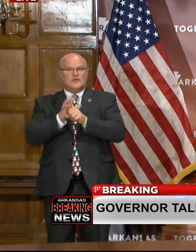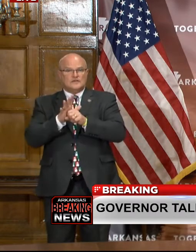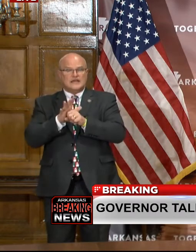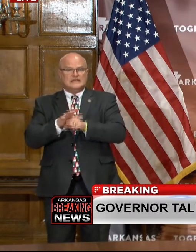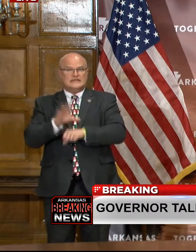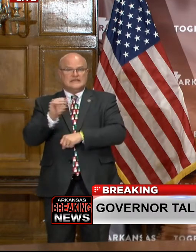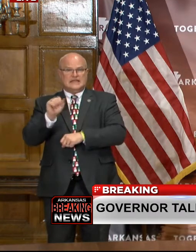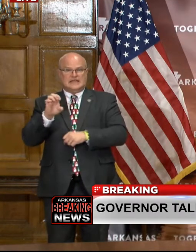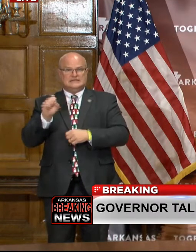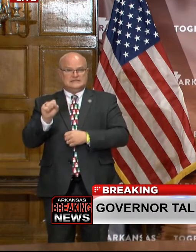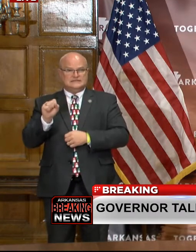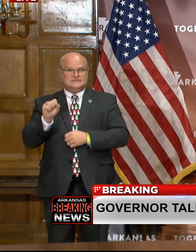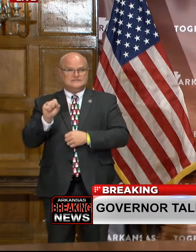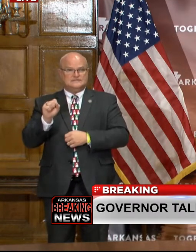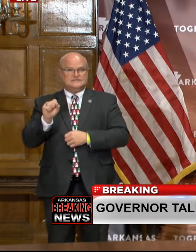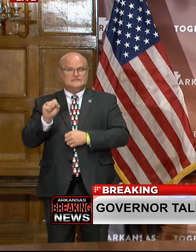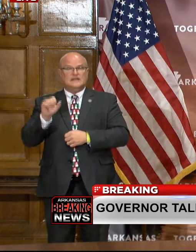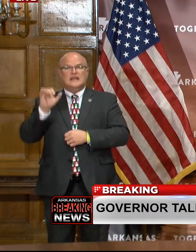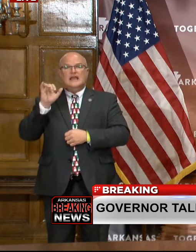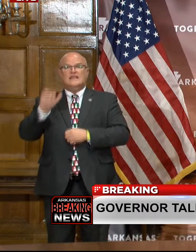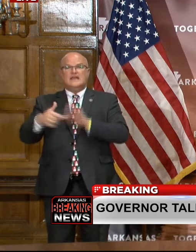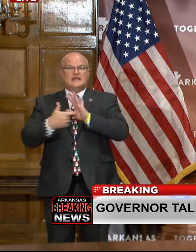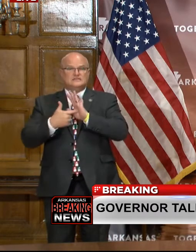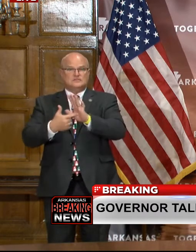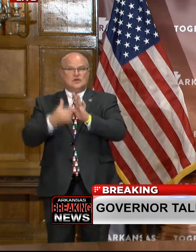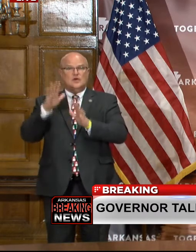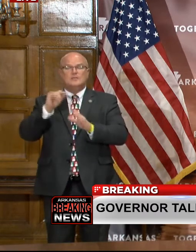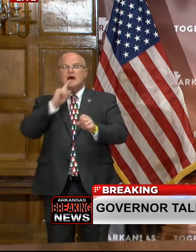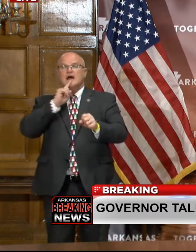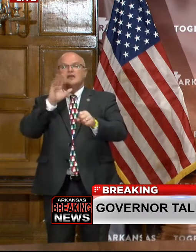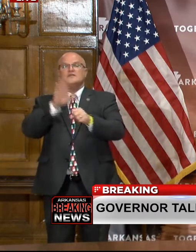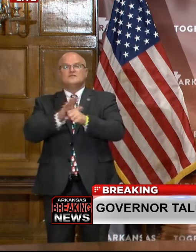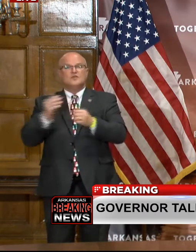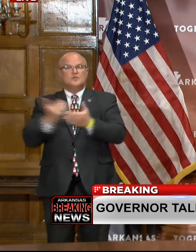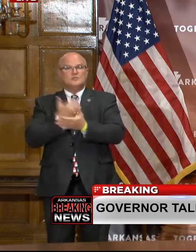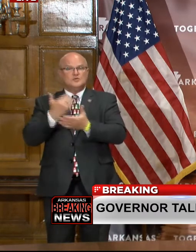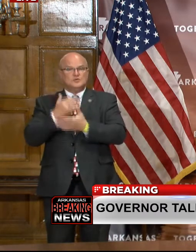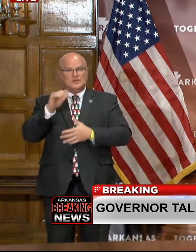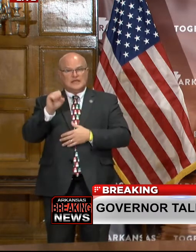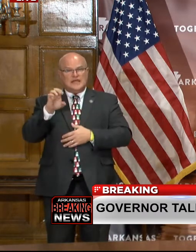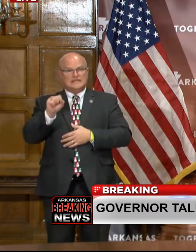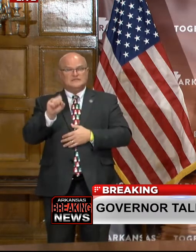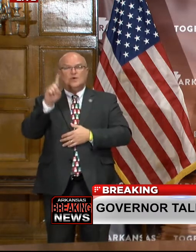COVID-19 cases. That's reflected by confirmed new cases of